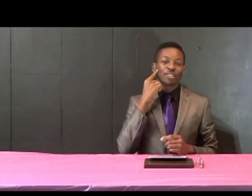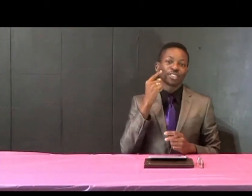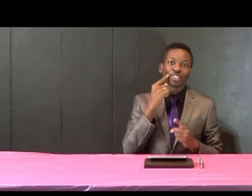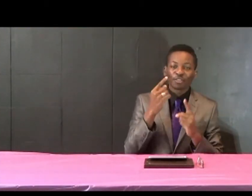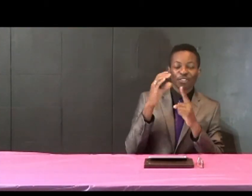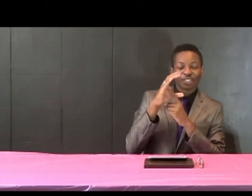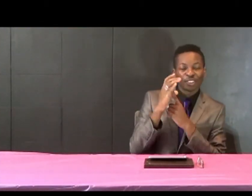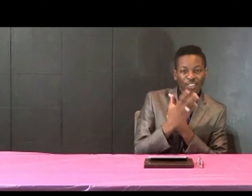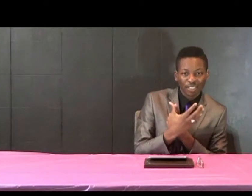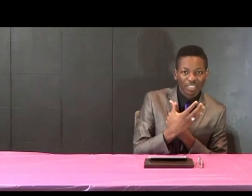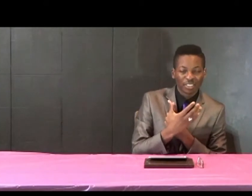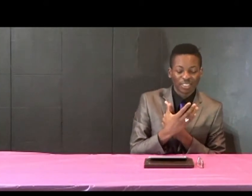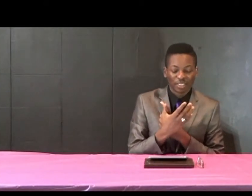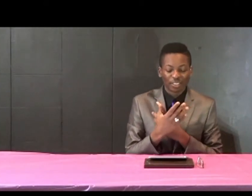We're going to talk about our deaf culture today.